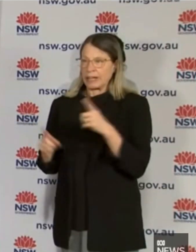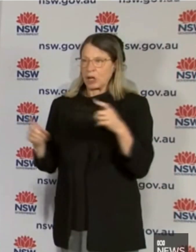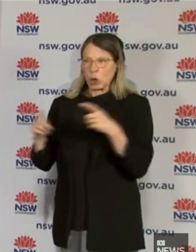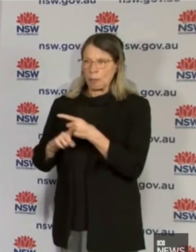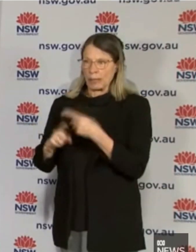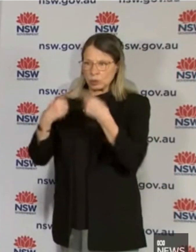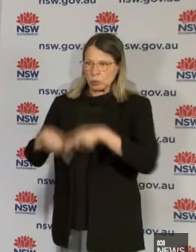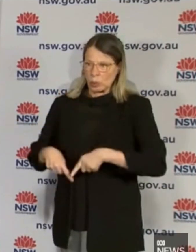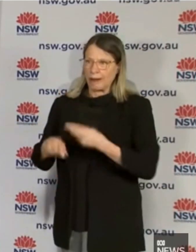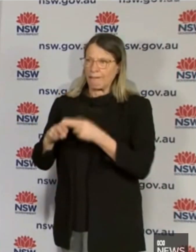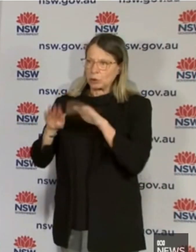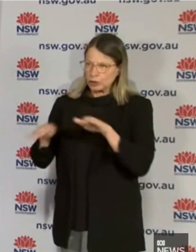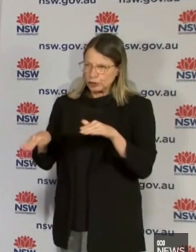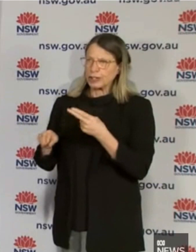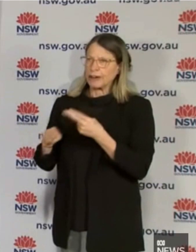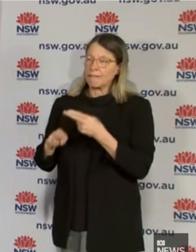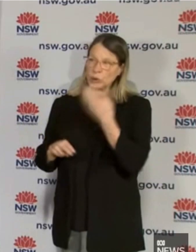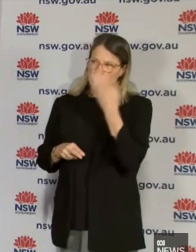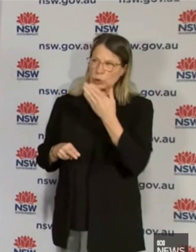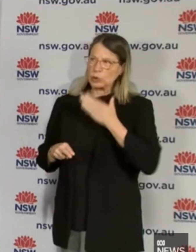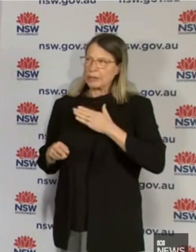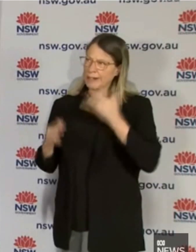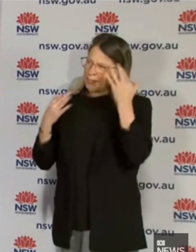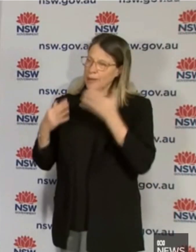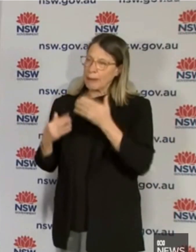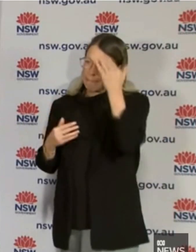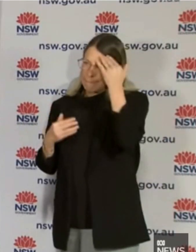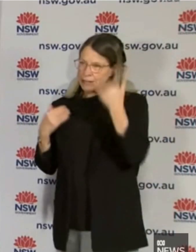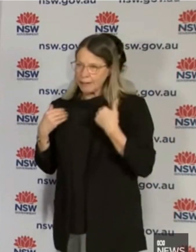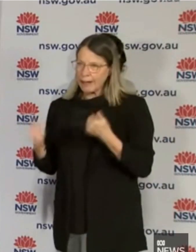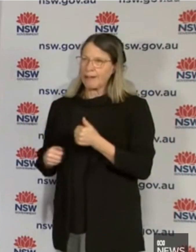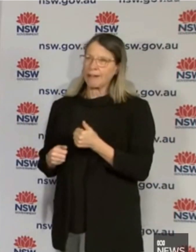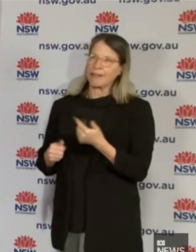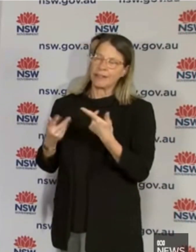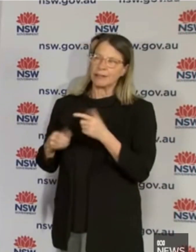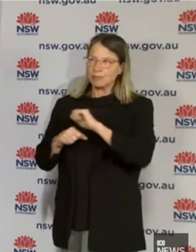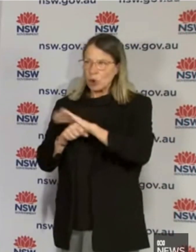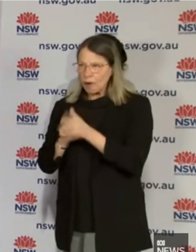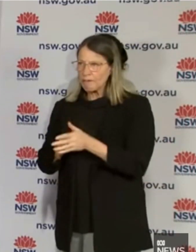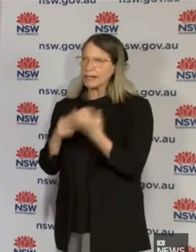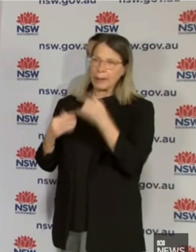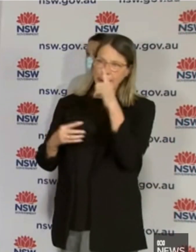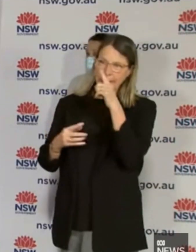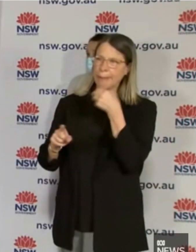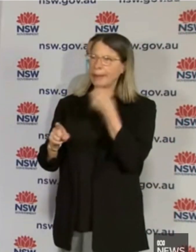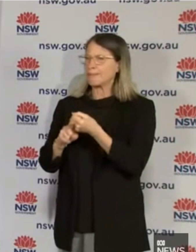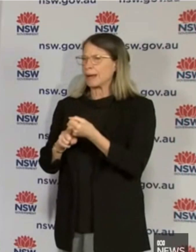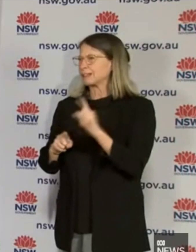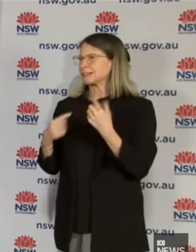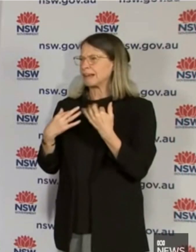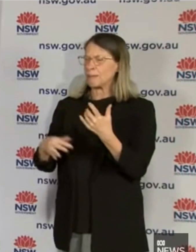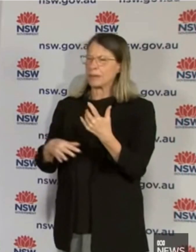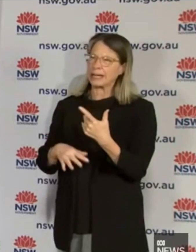that considers many variables and will be made by the public health experts at the time. But will we have to, I mean, it's a matter